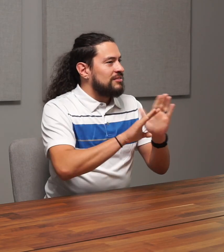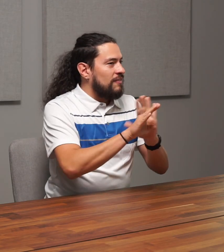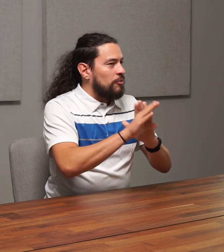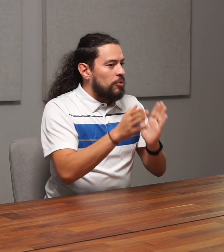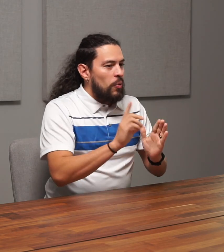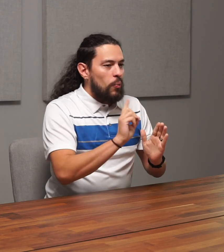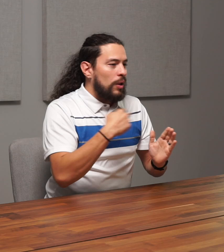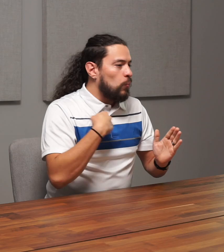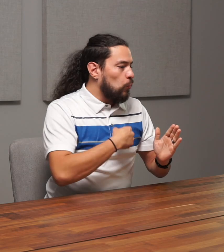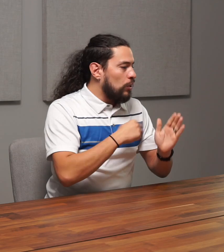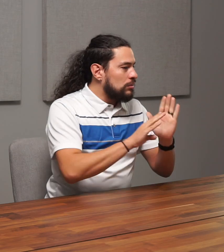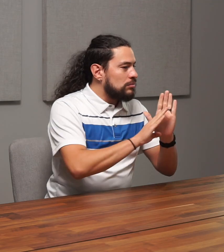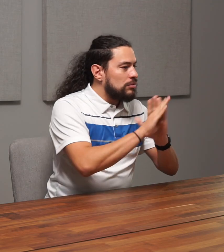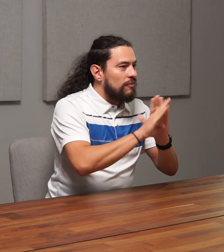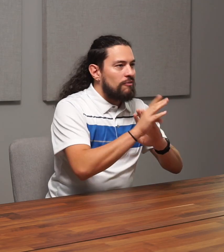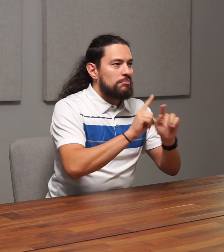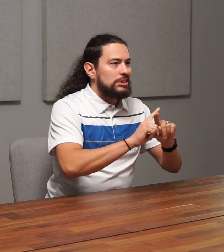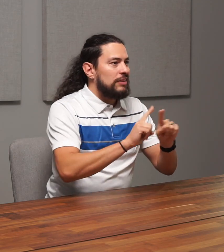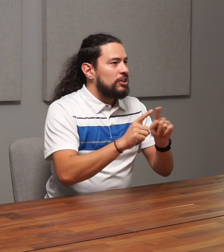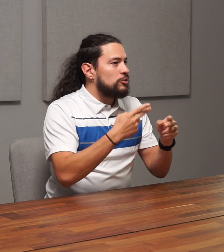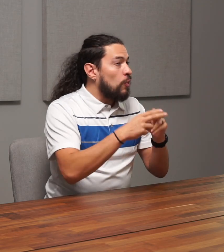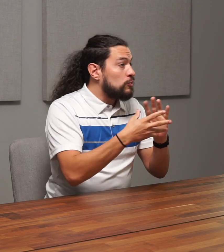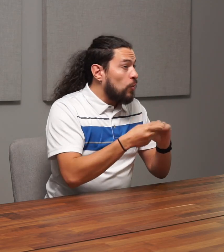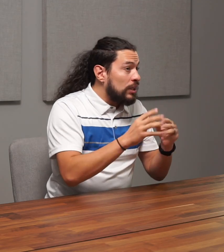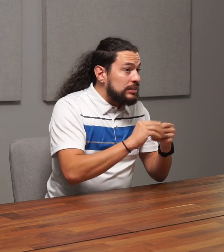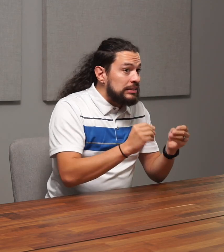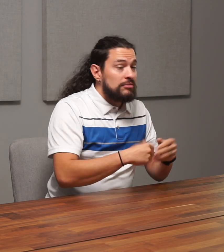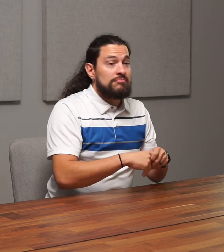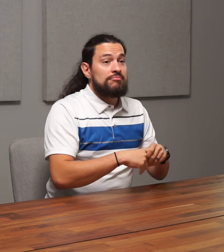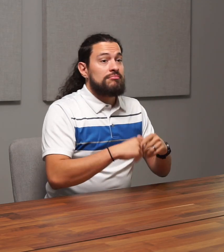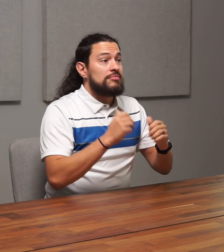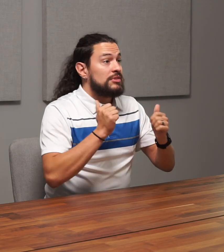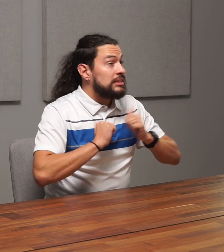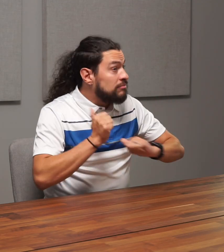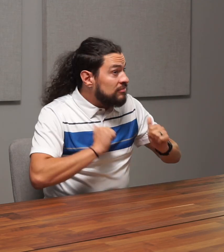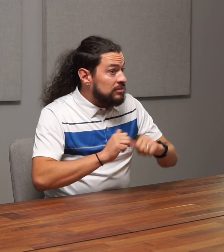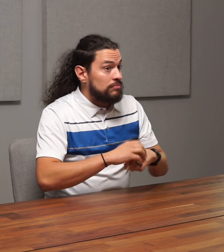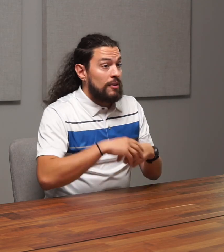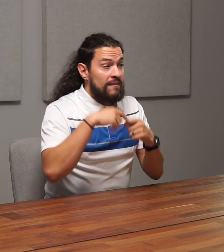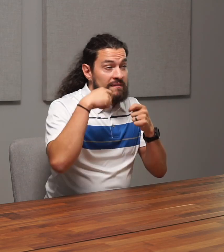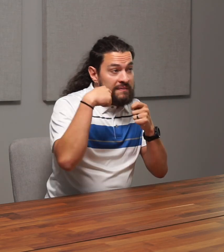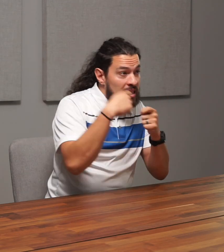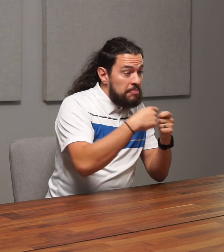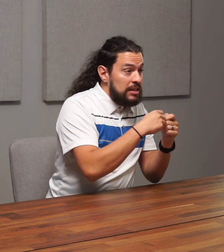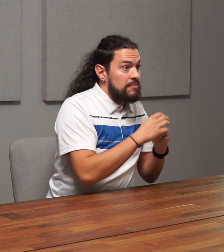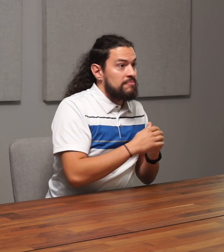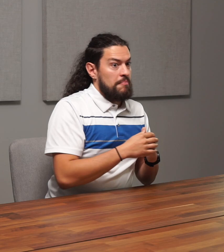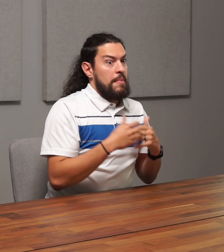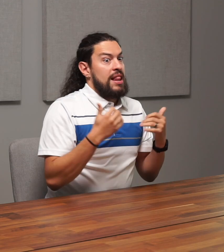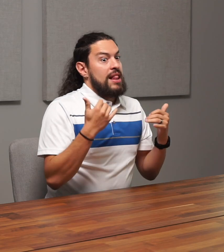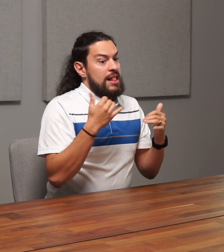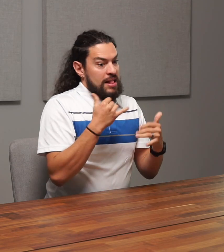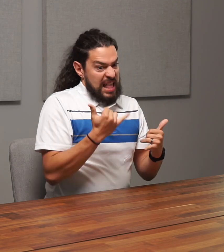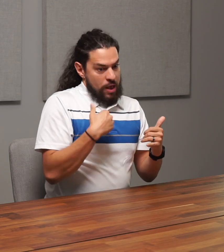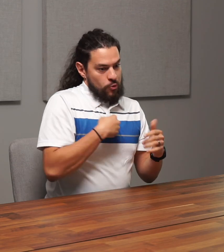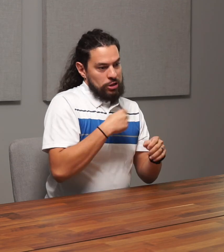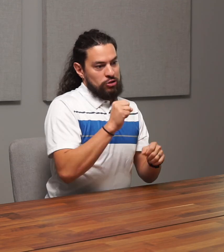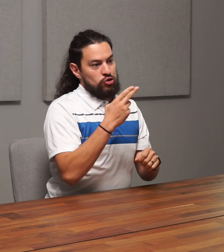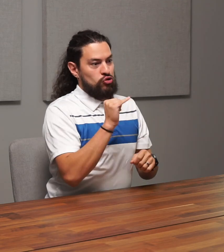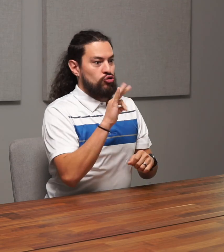company restructured and changed positions i transferred into the content coordinator position i do a lot of